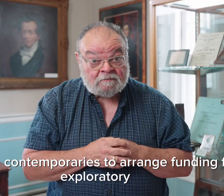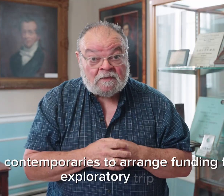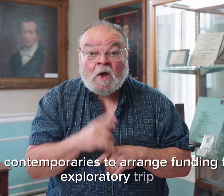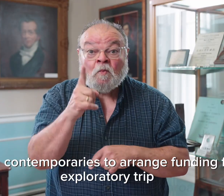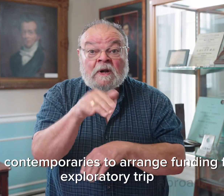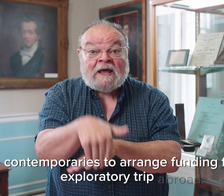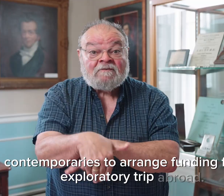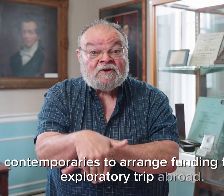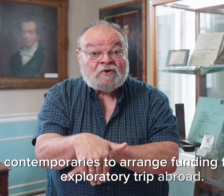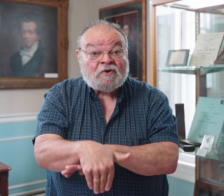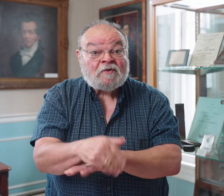trip abroad.